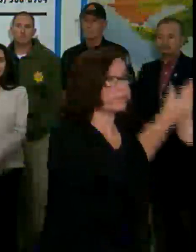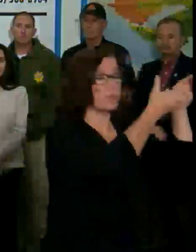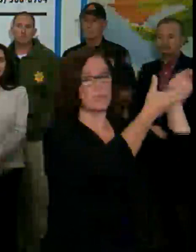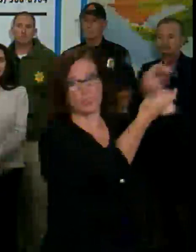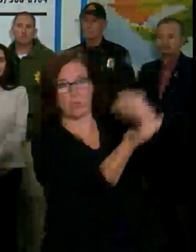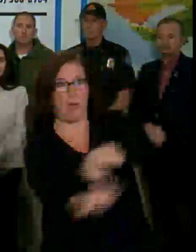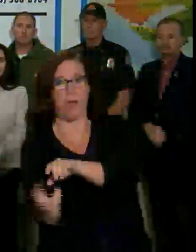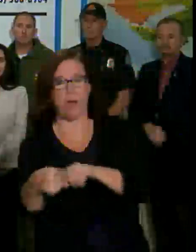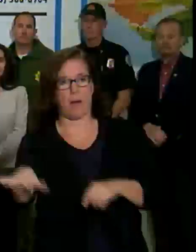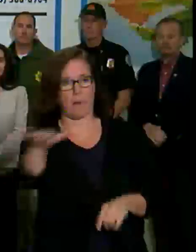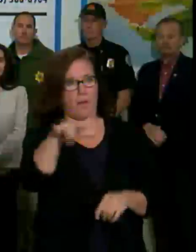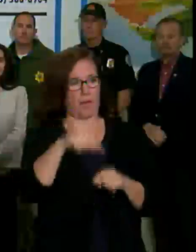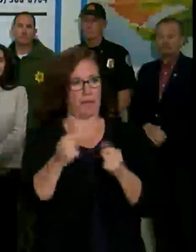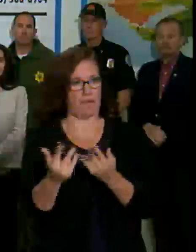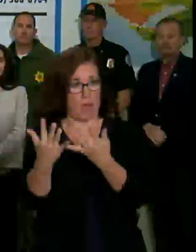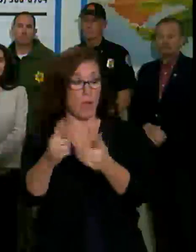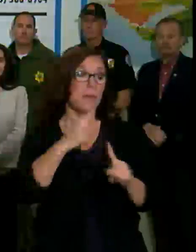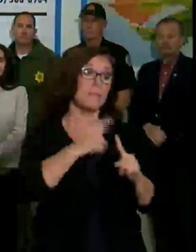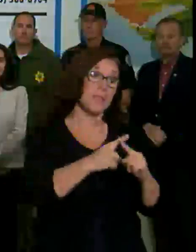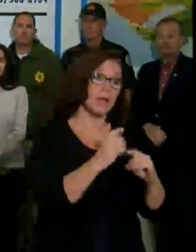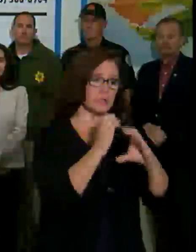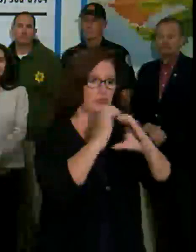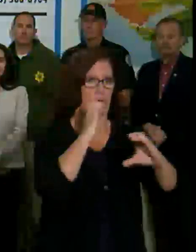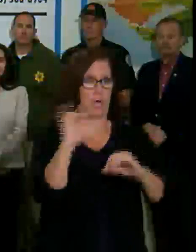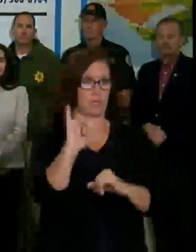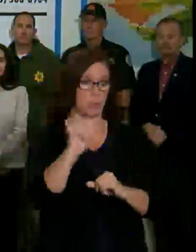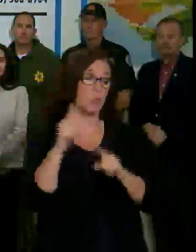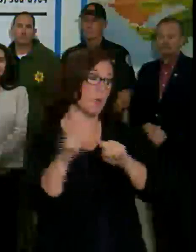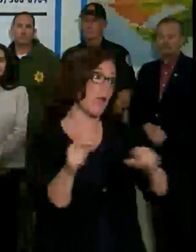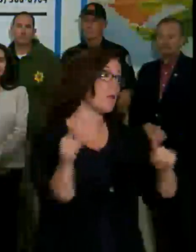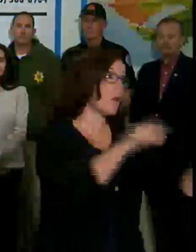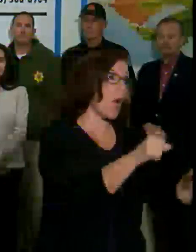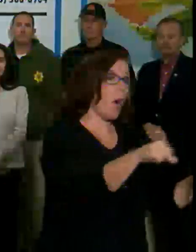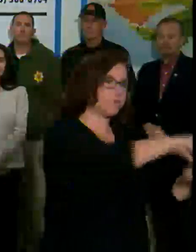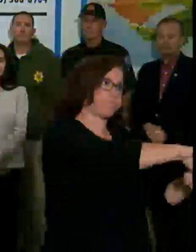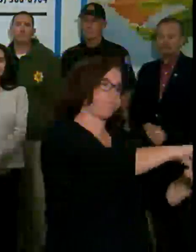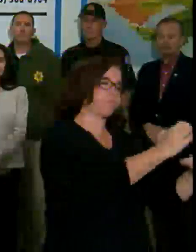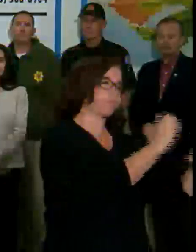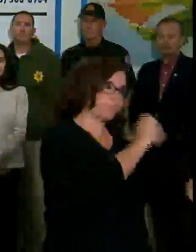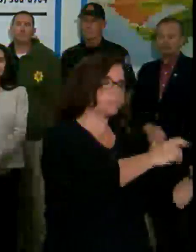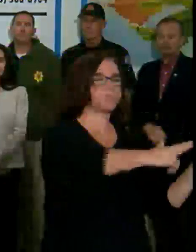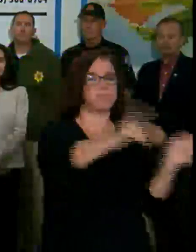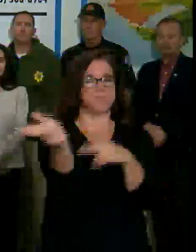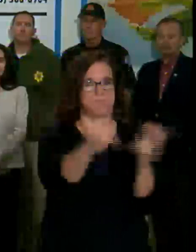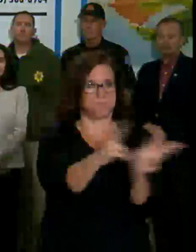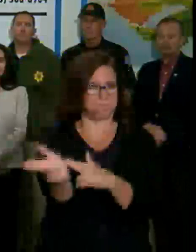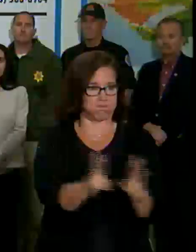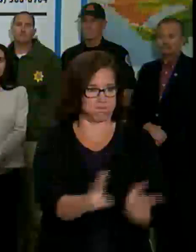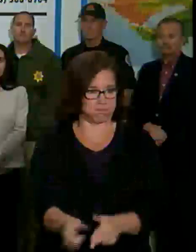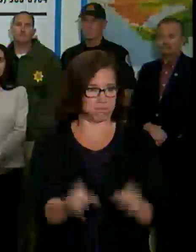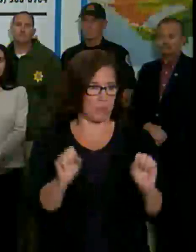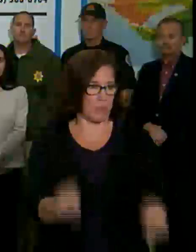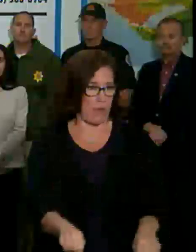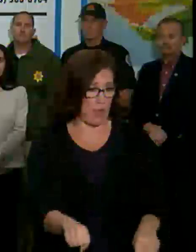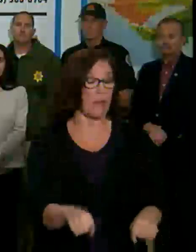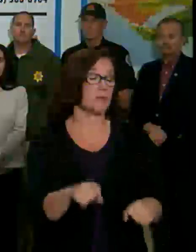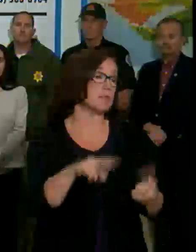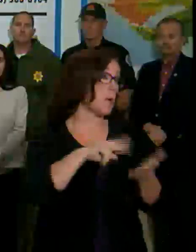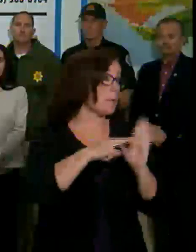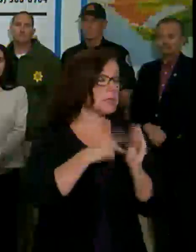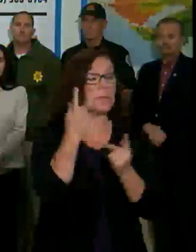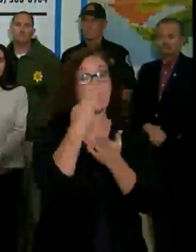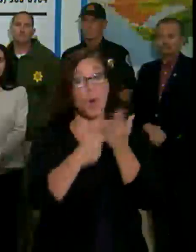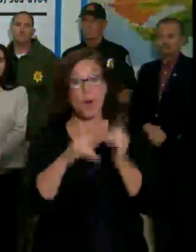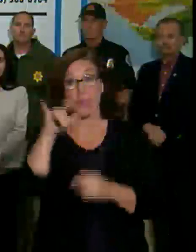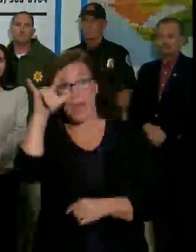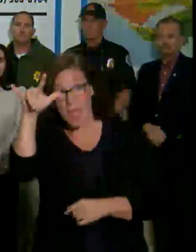are embedded up against the sides of the hills, and we've been applying the retardant from the ground in those areas to defend